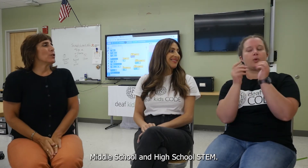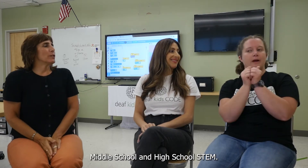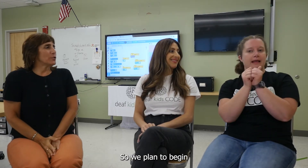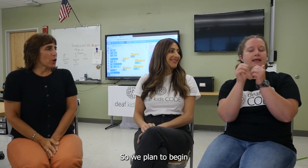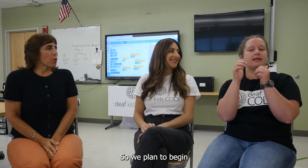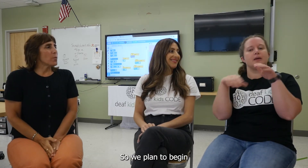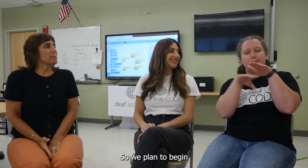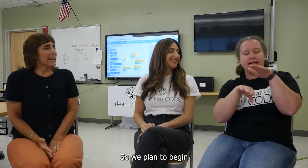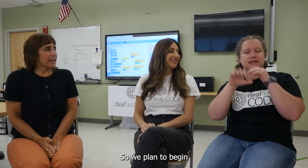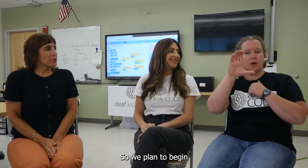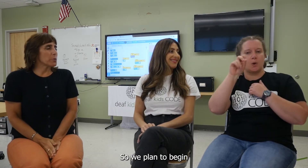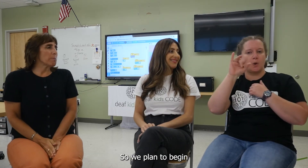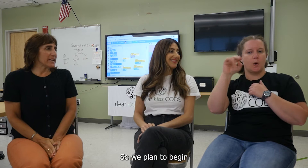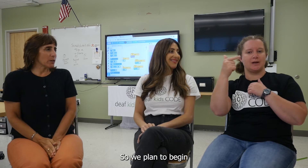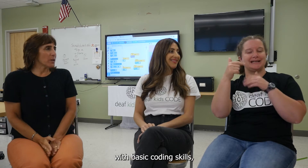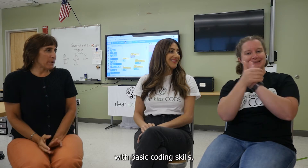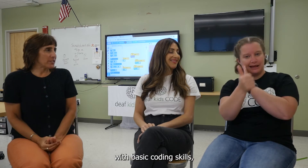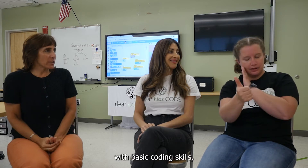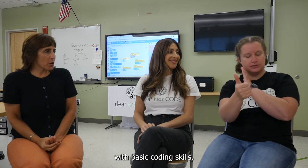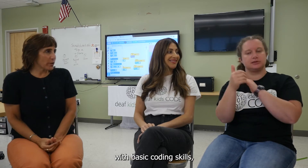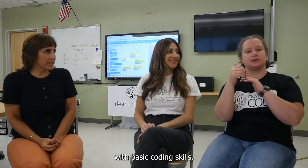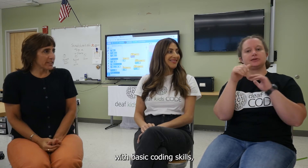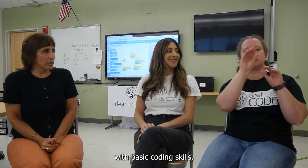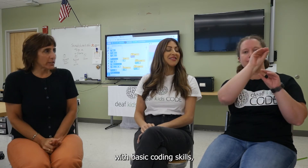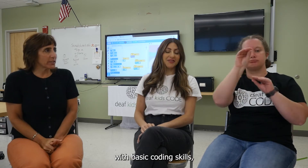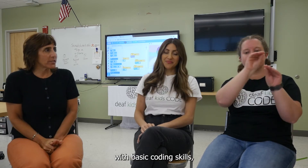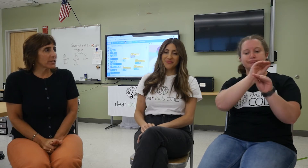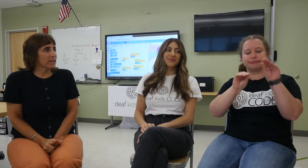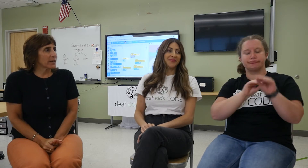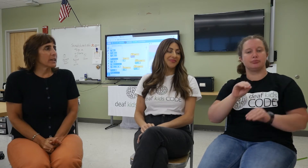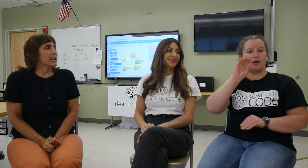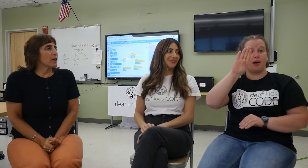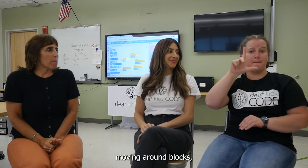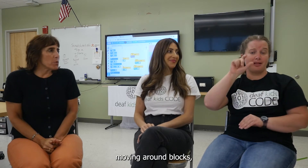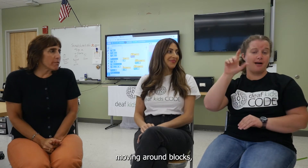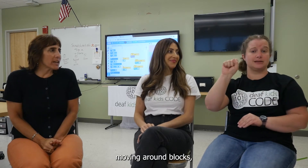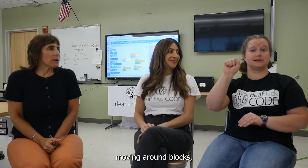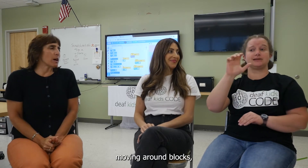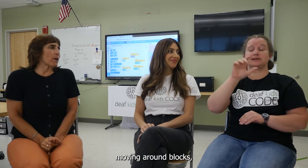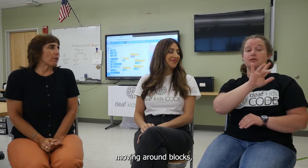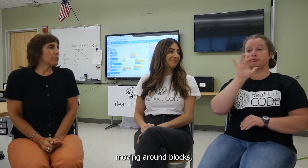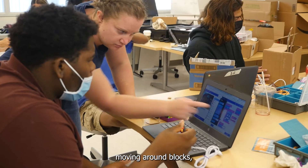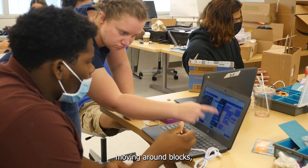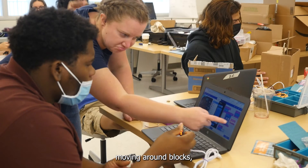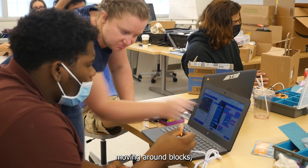So we plan to begin with basic coding skills moving around blocks,